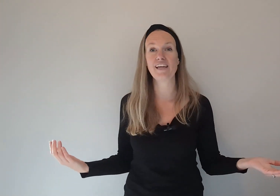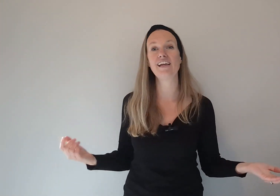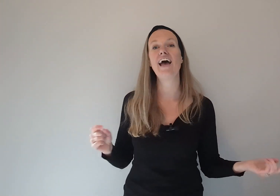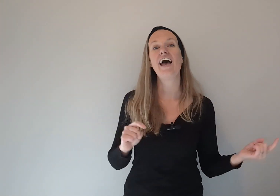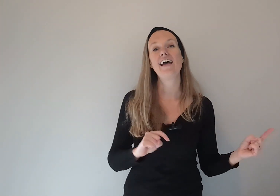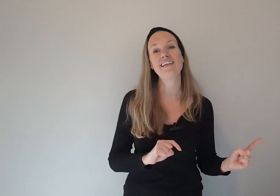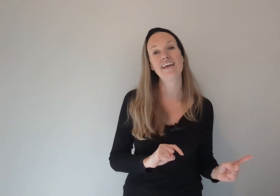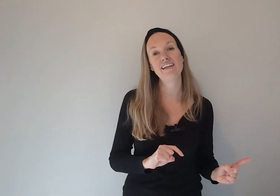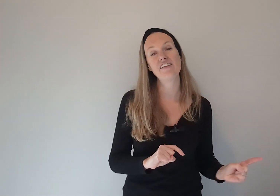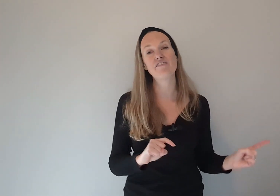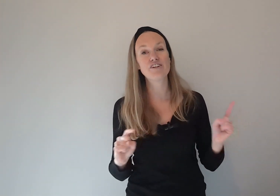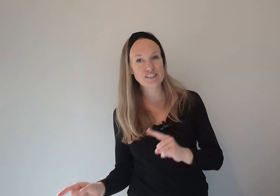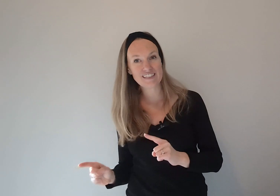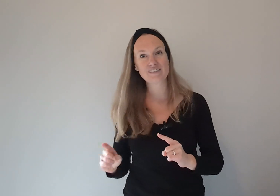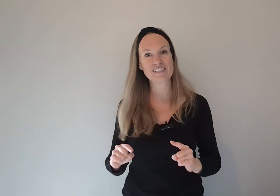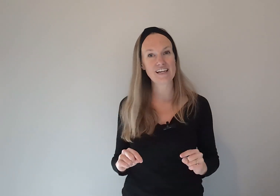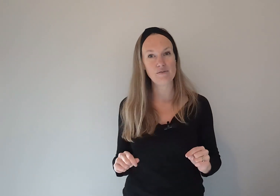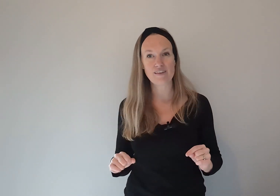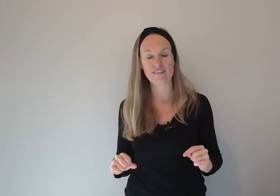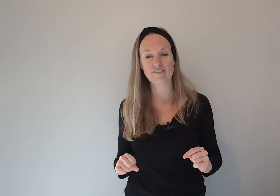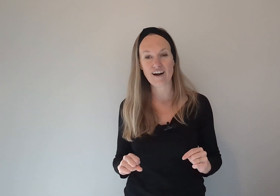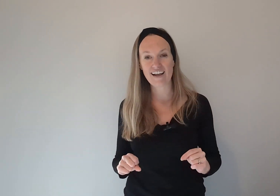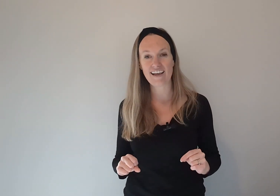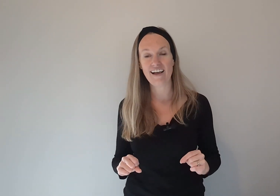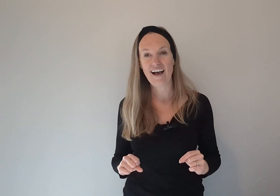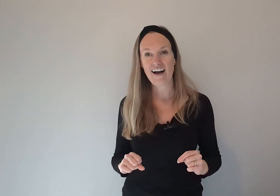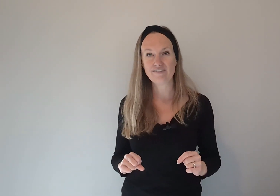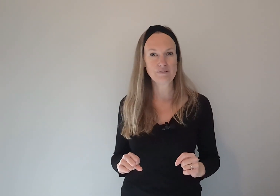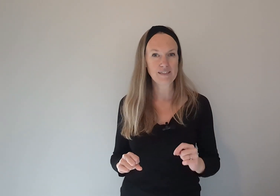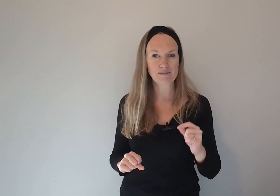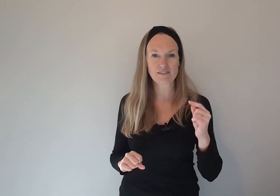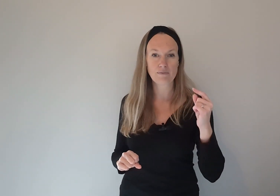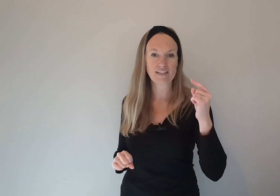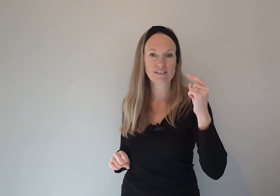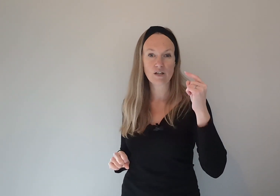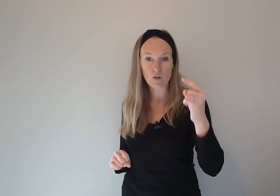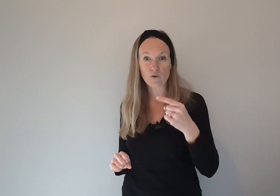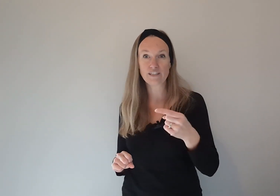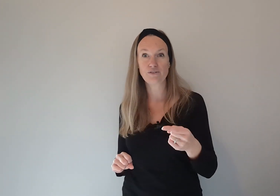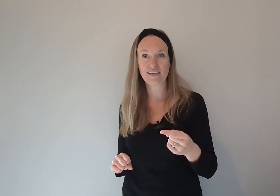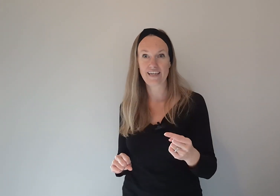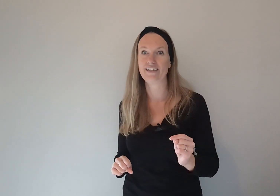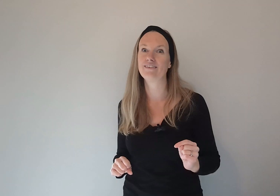king. And then the version that we're signing with on Friday, Phil Wickham just repeats glory to the king the